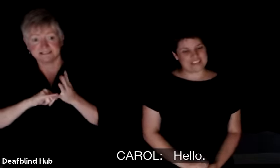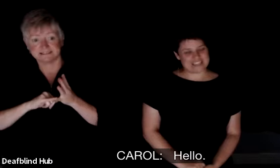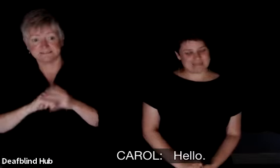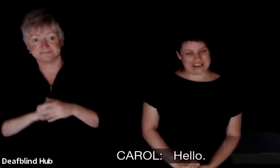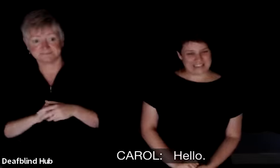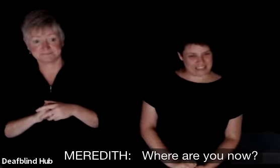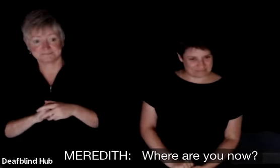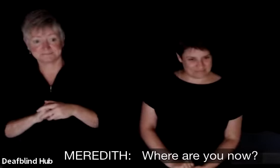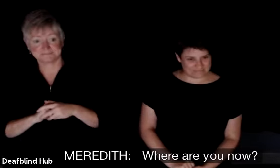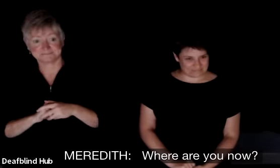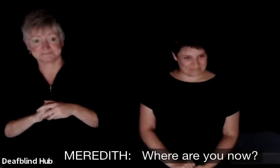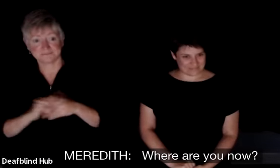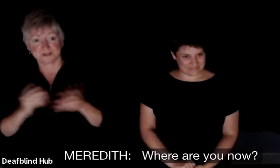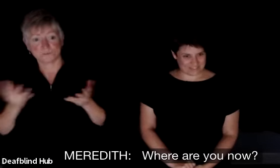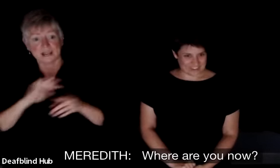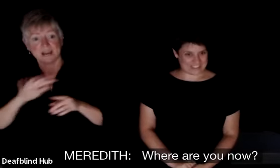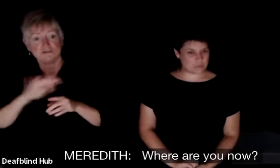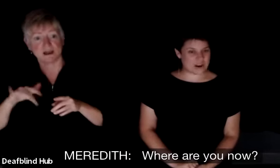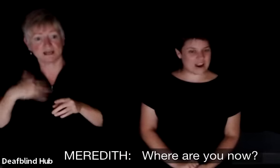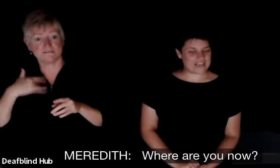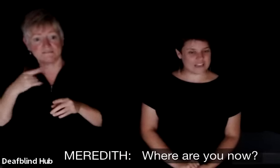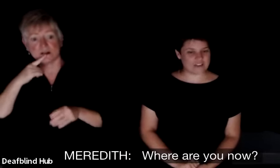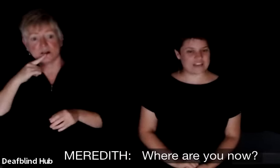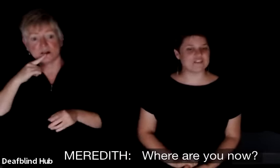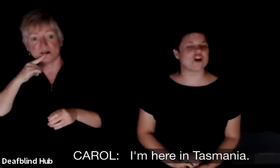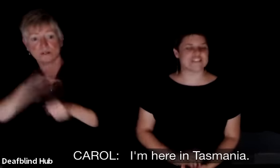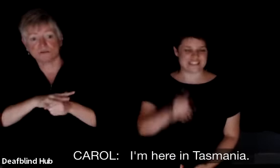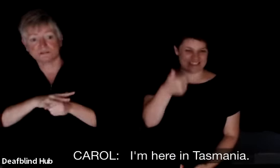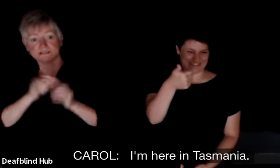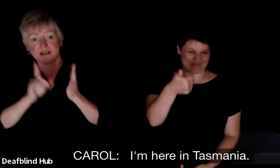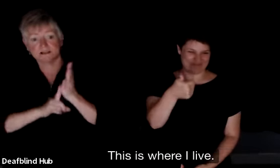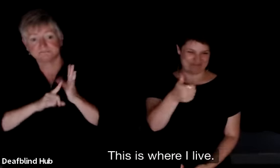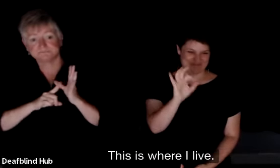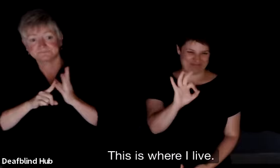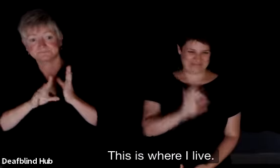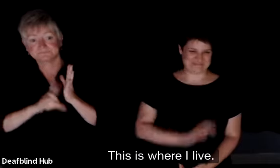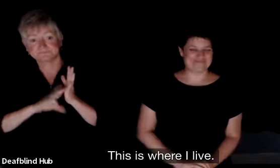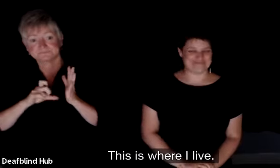I'm here in Tasmania. Great. This is where I live. I live in Launceston.